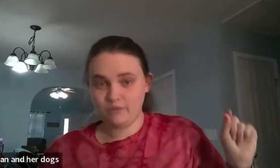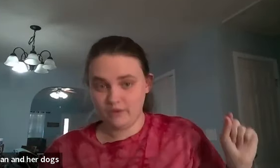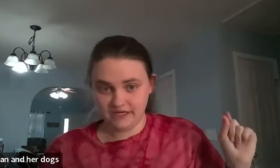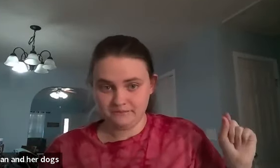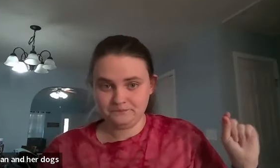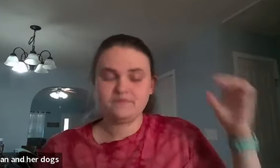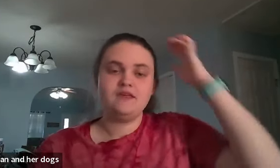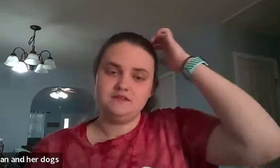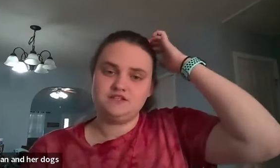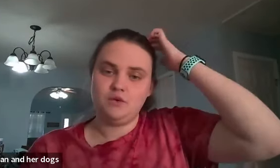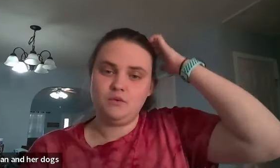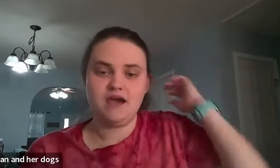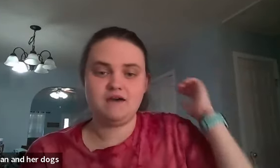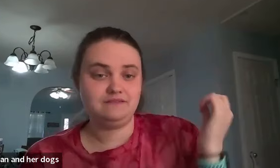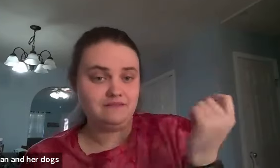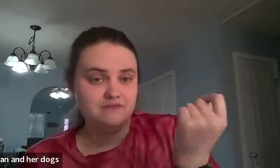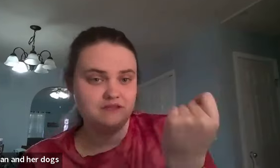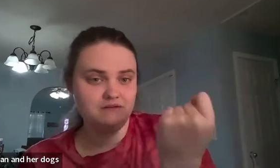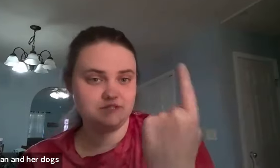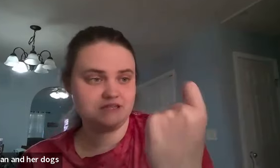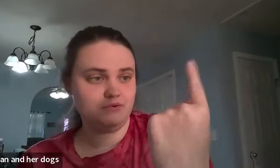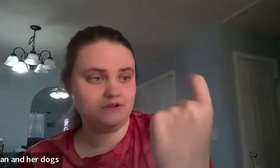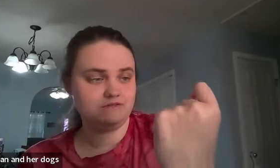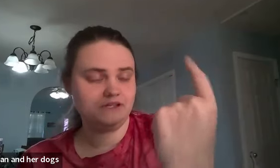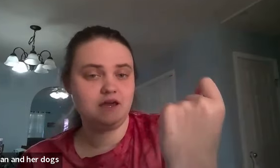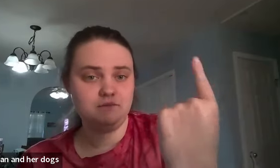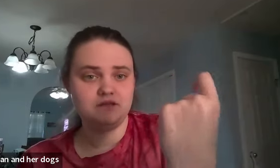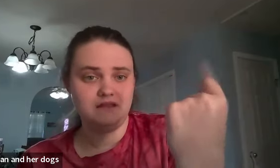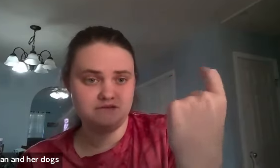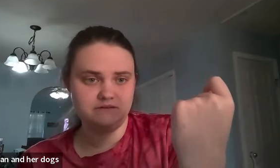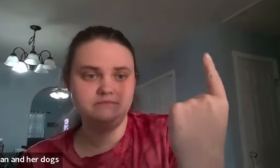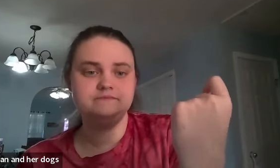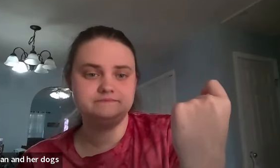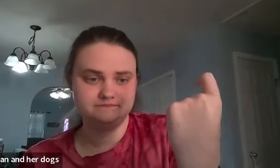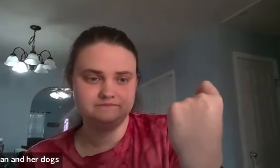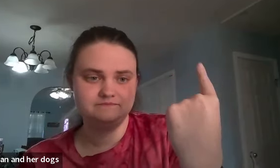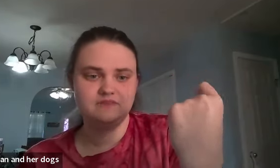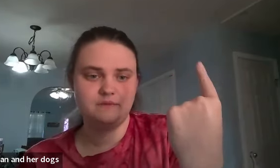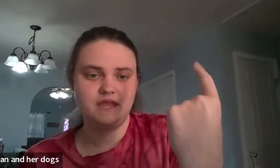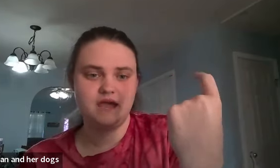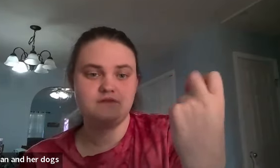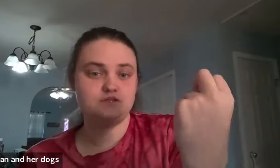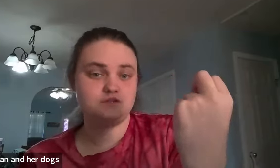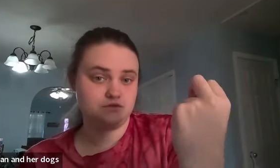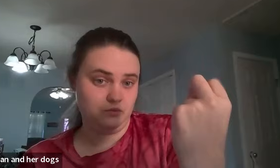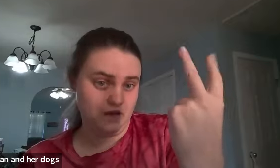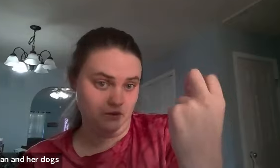20. So we have 11, which is the pointer flicking up, 11. Mm-hmm. Then we have